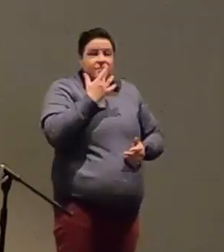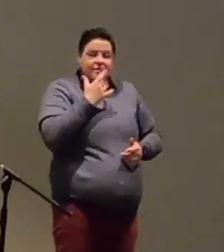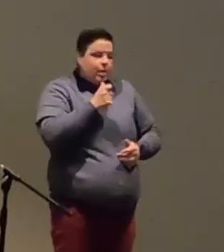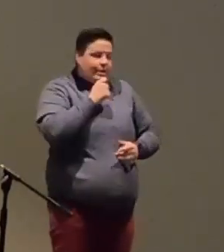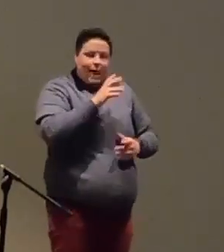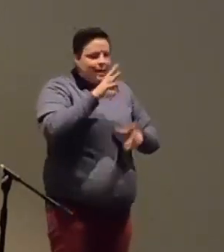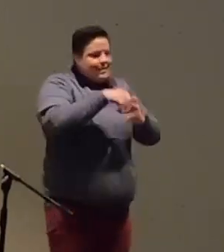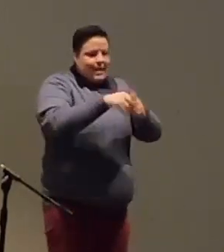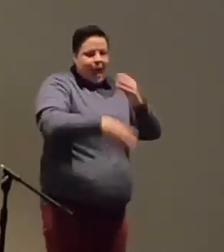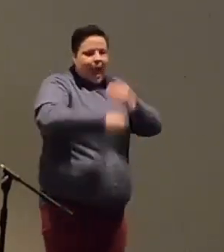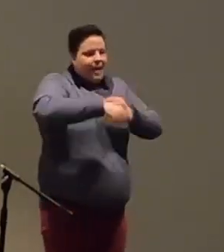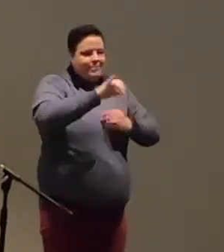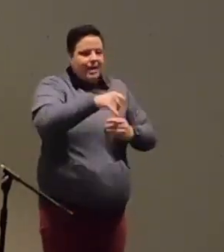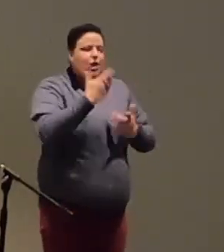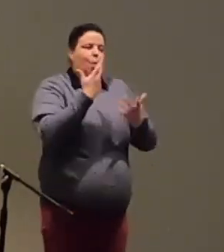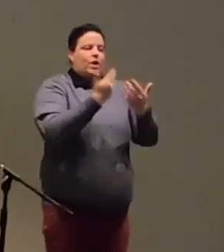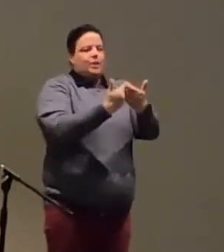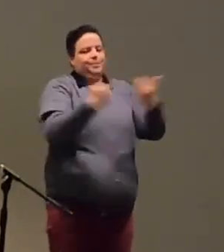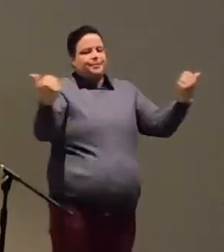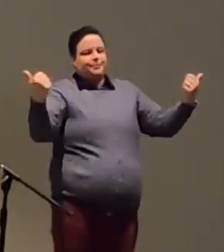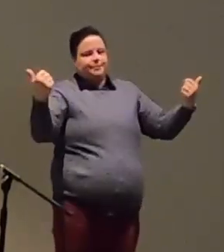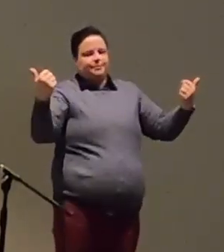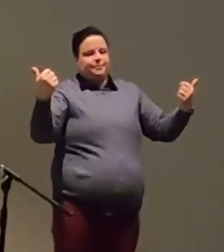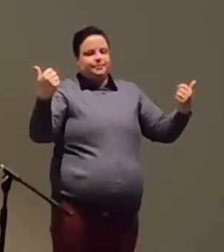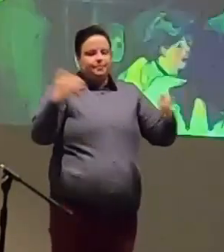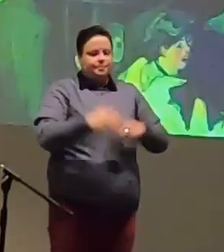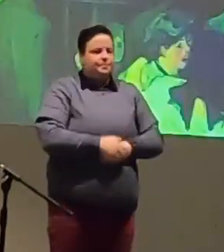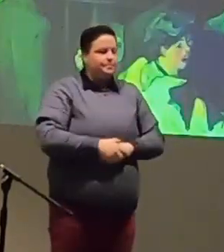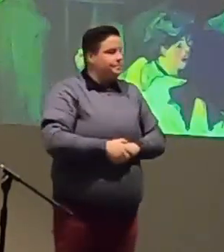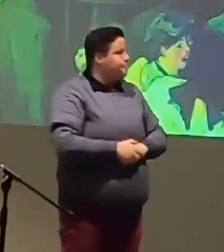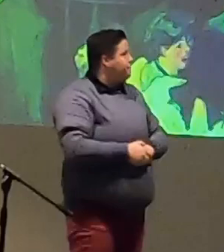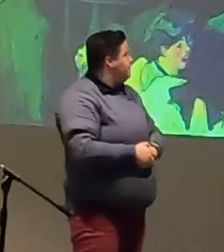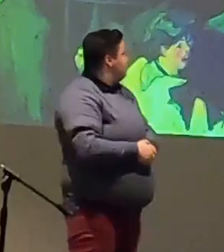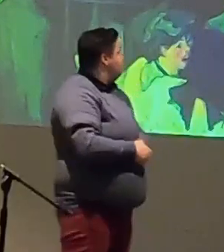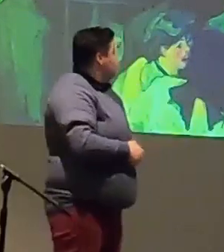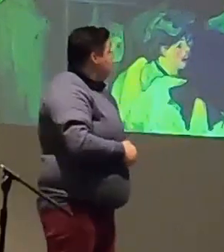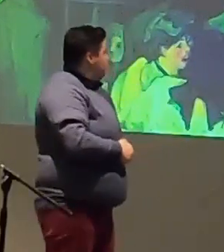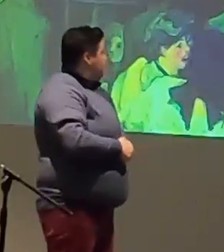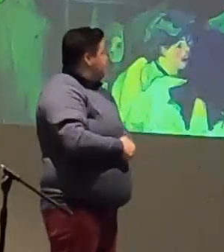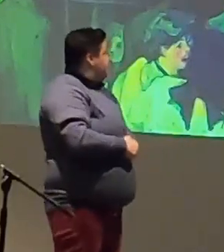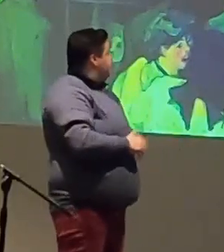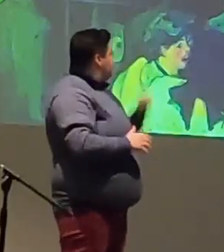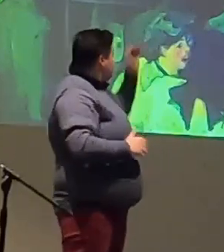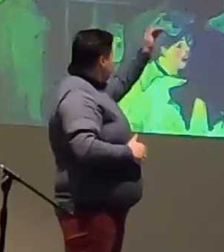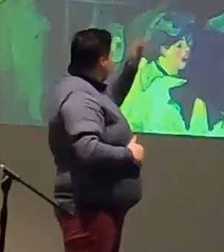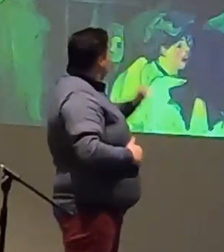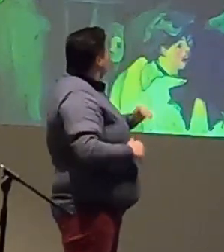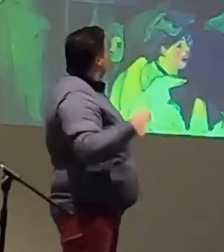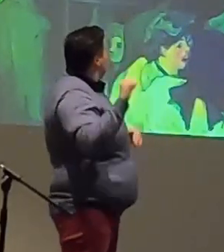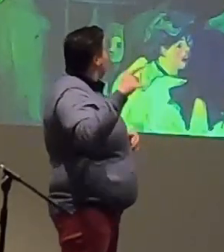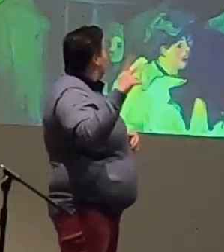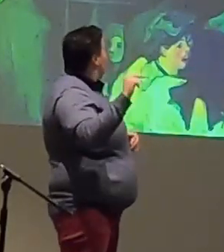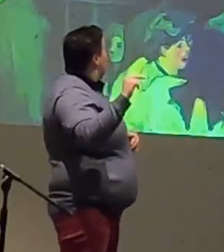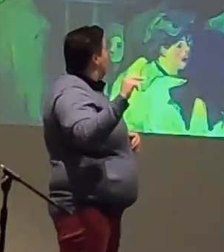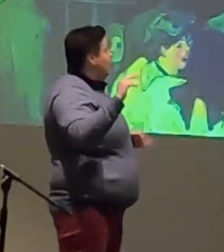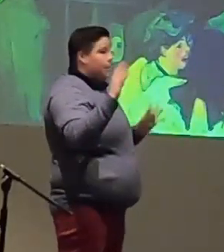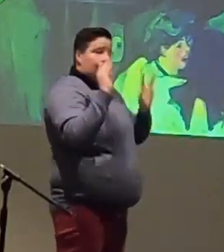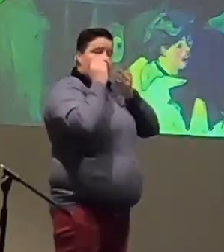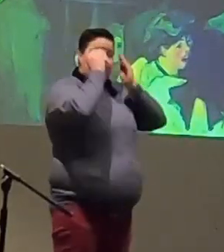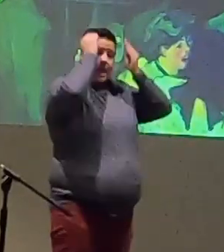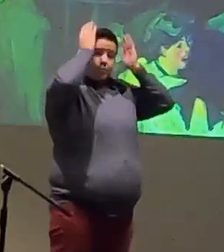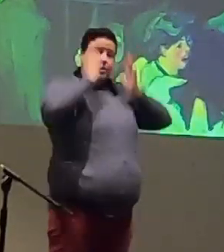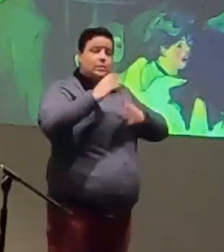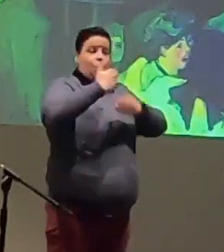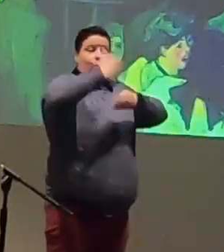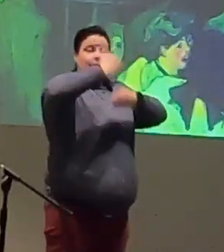it, so he really liked to keep those parts of his life separate. This is another painting by Sloan titled Hairdresser's